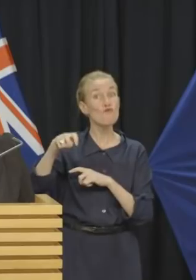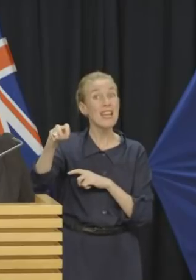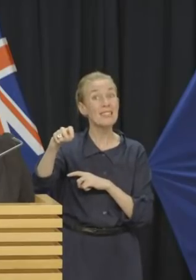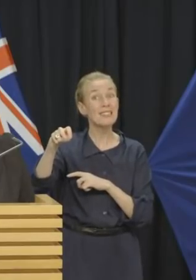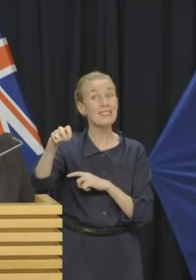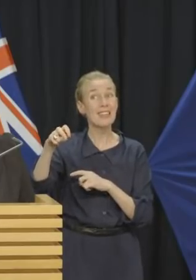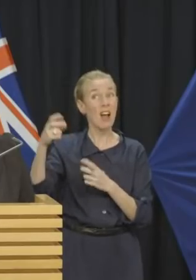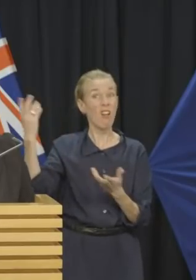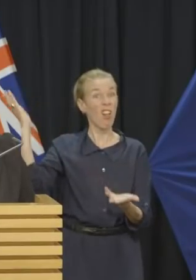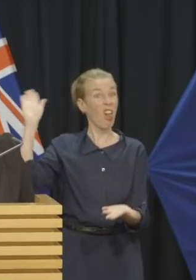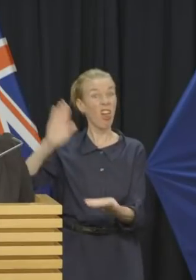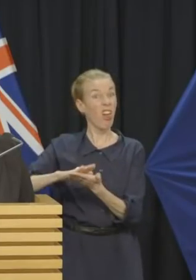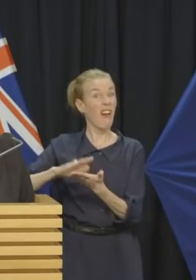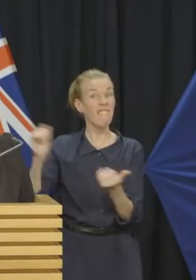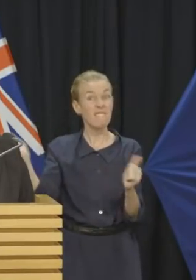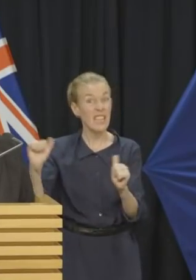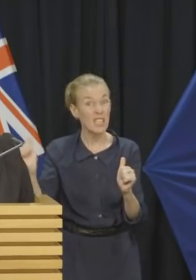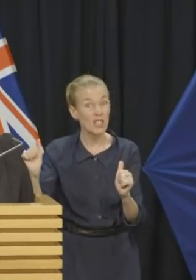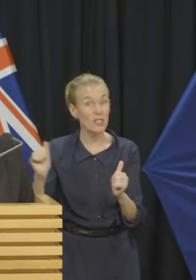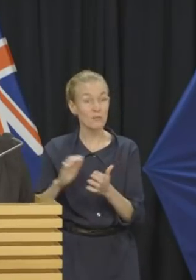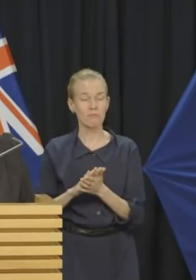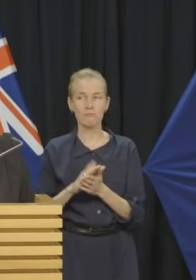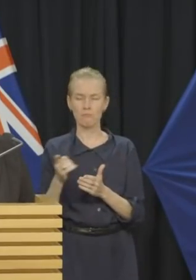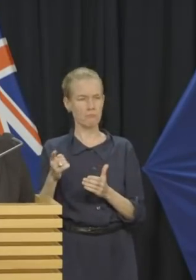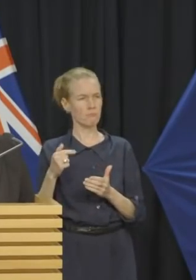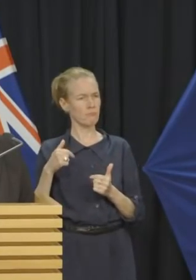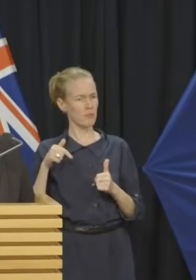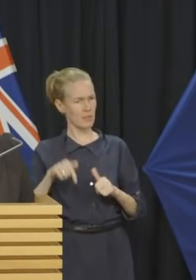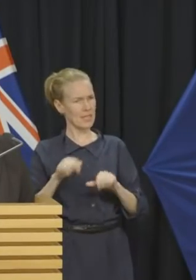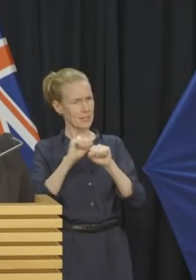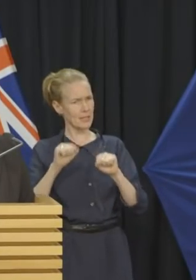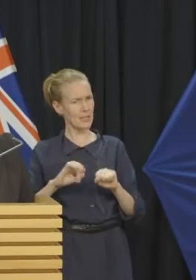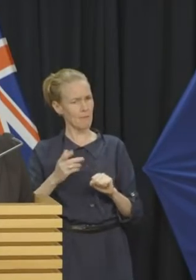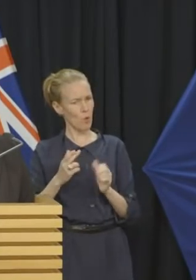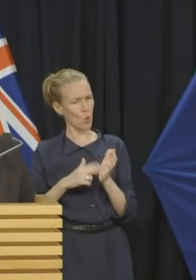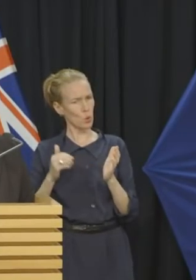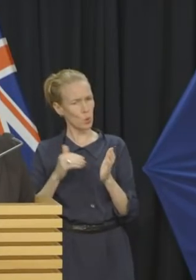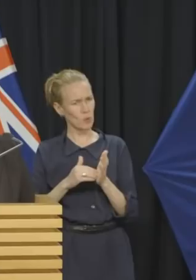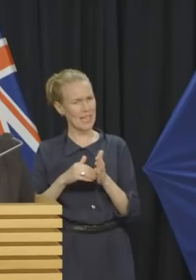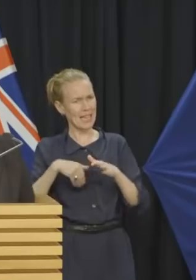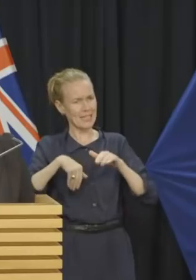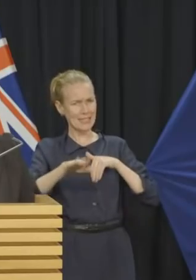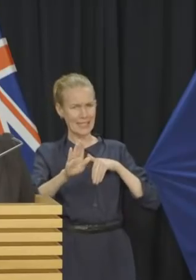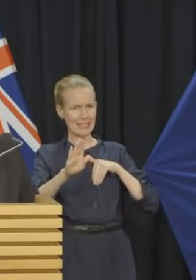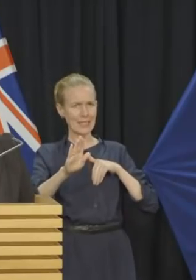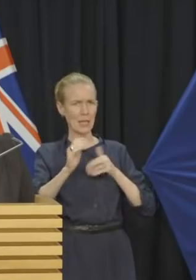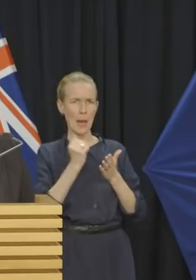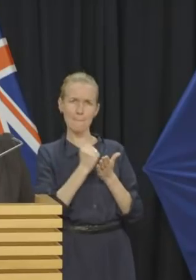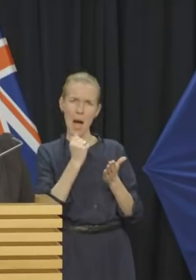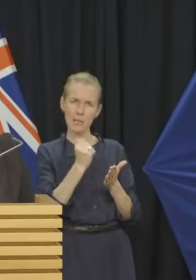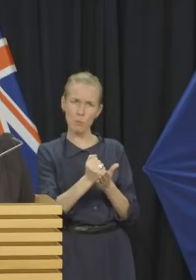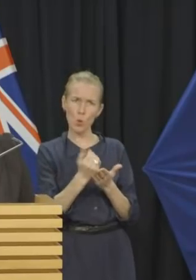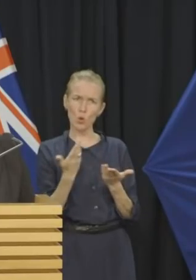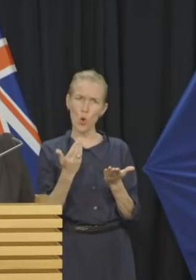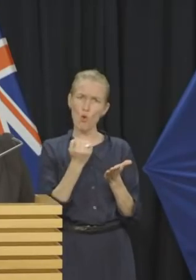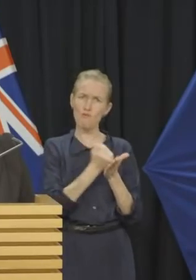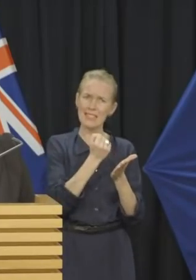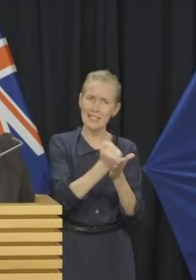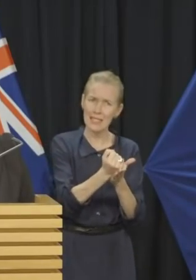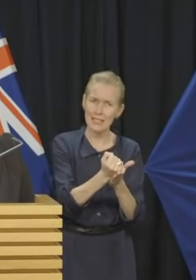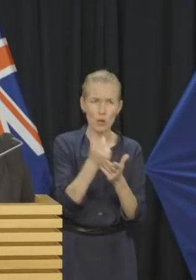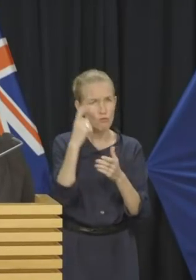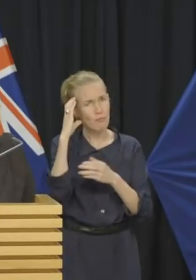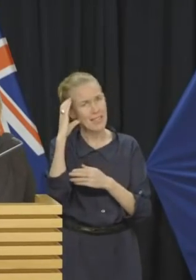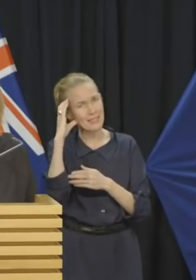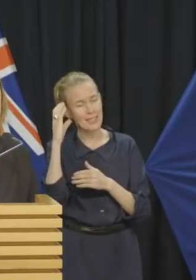like, if there are any people visiting as tourists, they wouldn't be coming under the scheme pretty